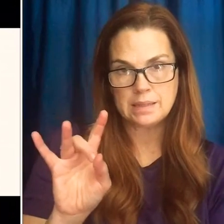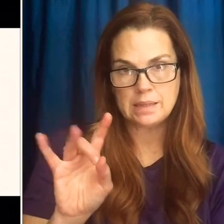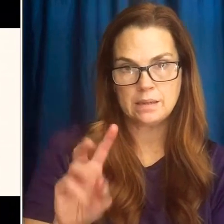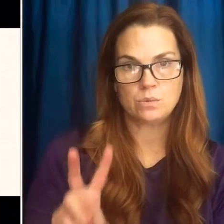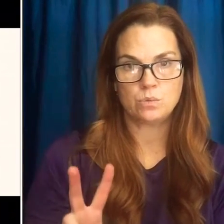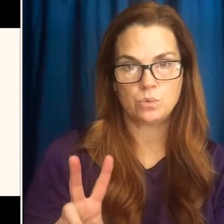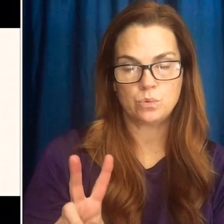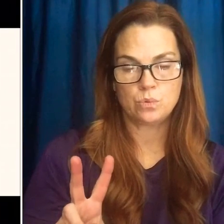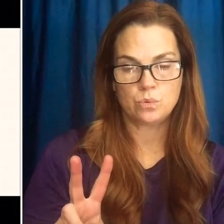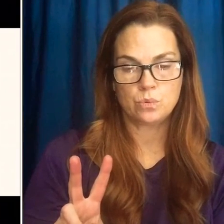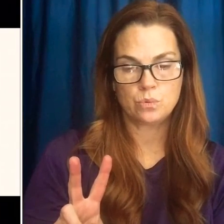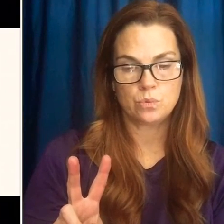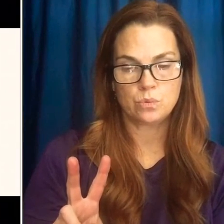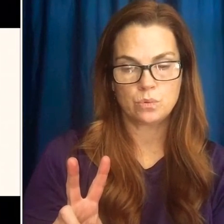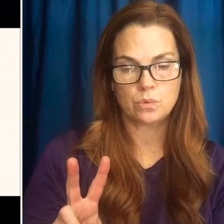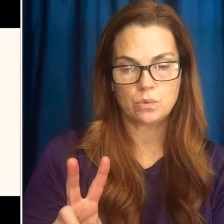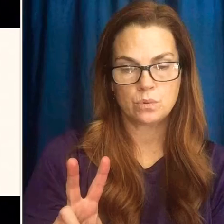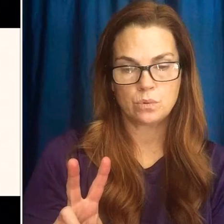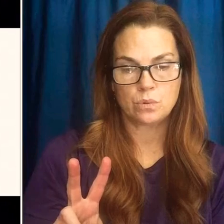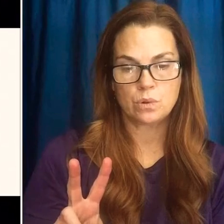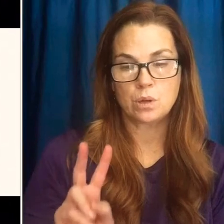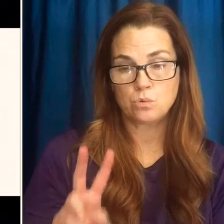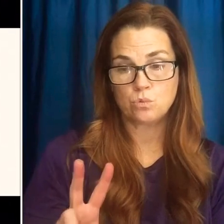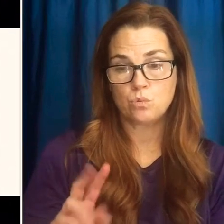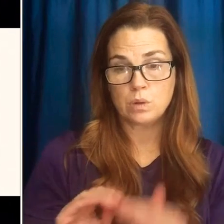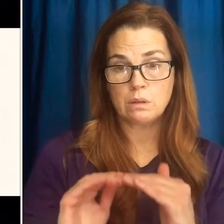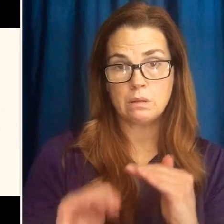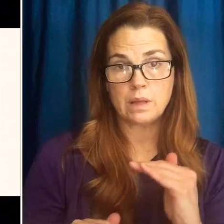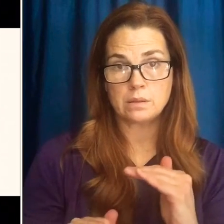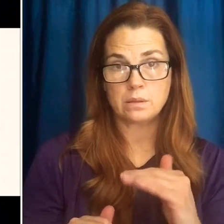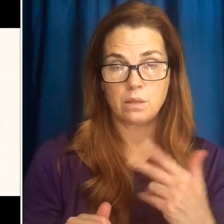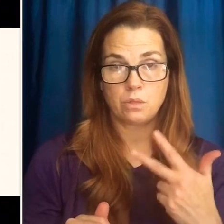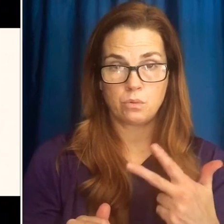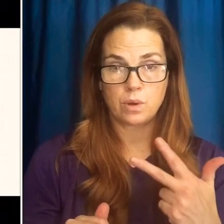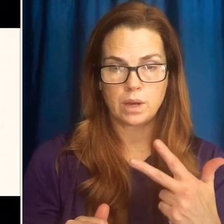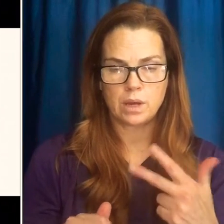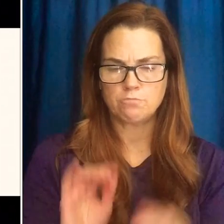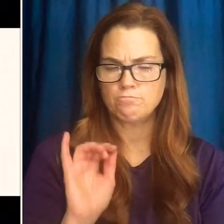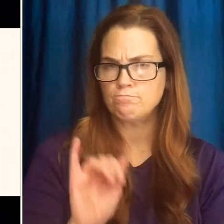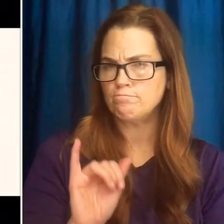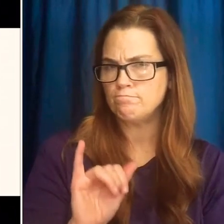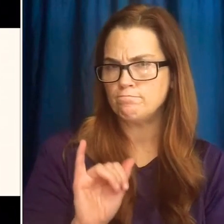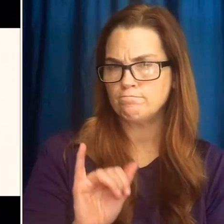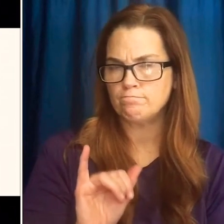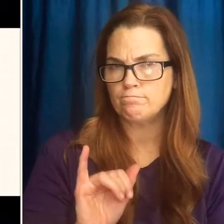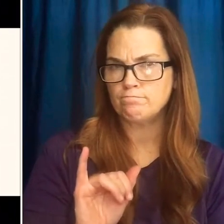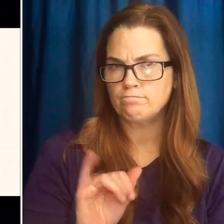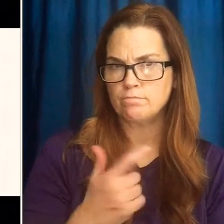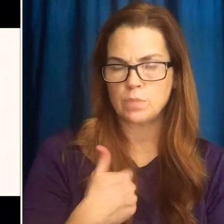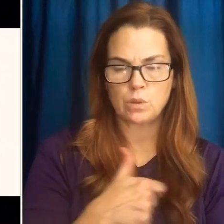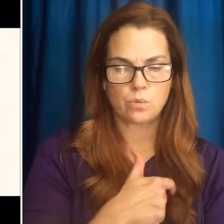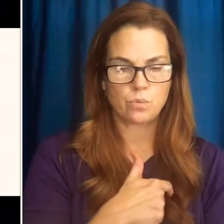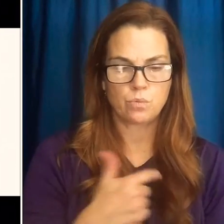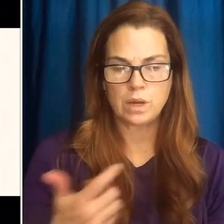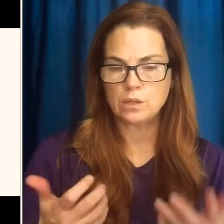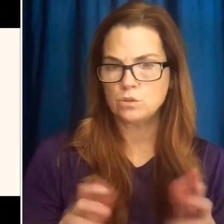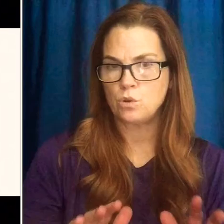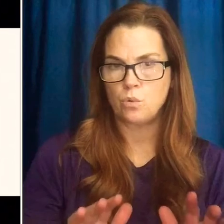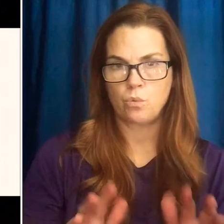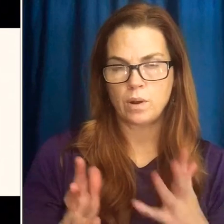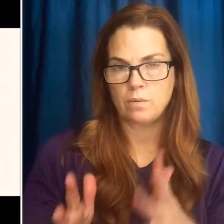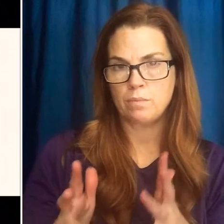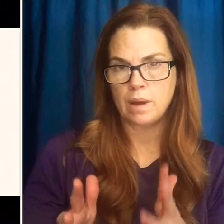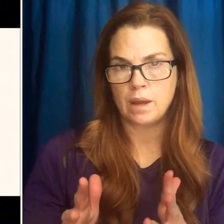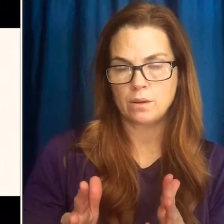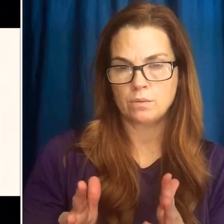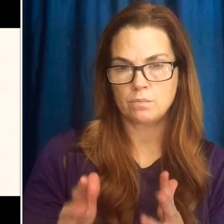3. We have a remainder and we don't want one. We're going to add another 0 so that now we can bring that 0 down.